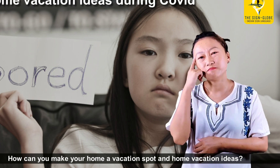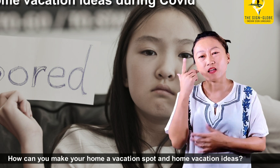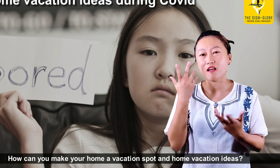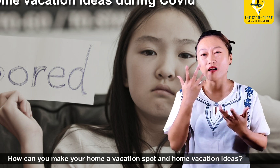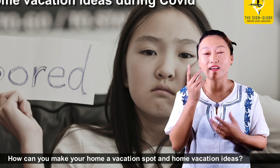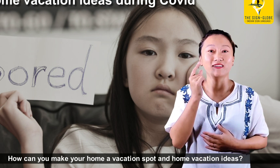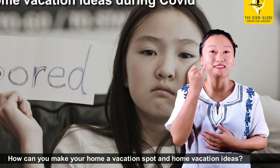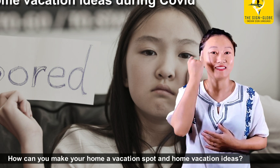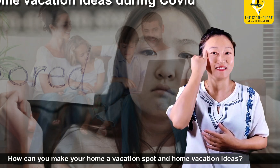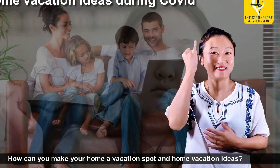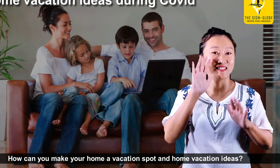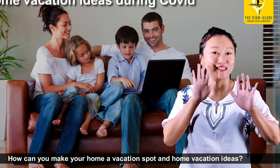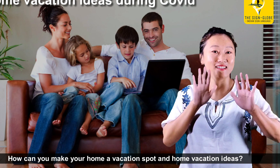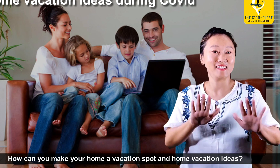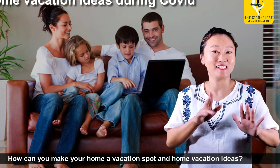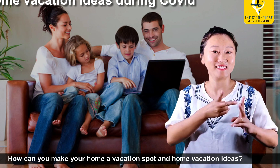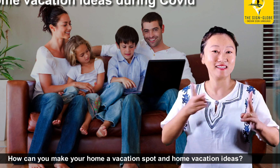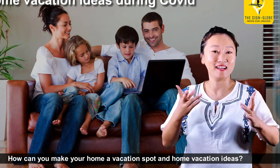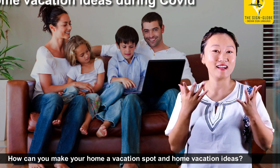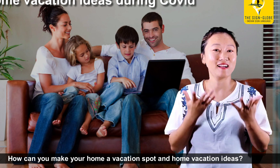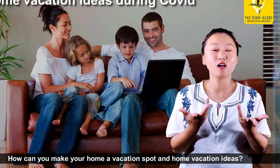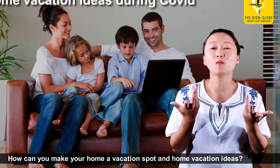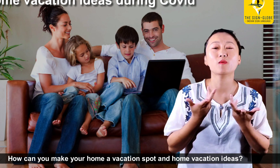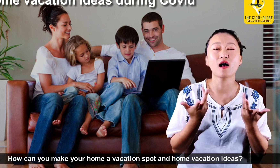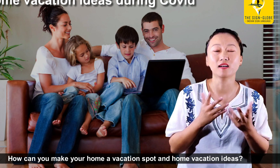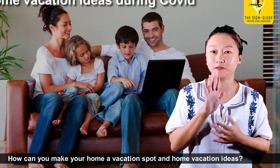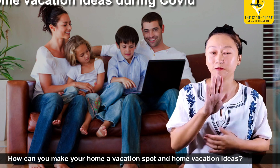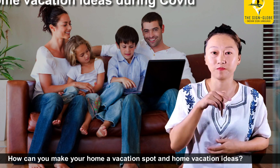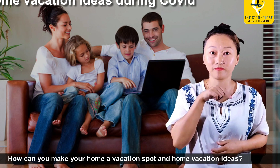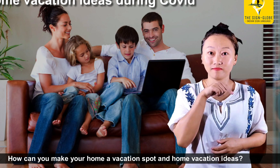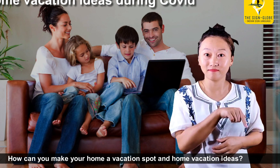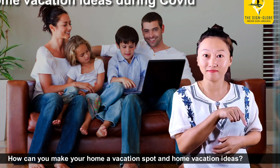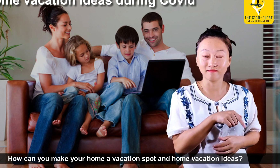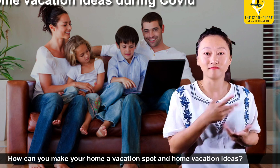How can you make your home a vacation spot and home vacation ideas?